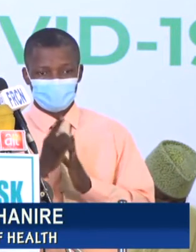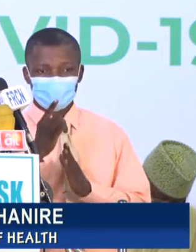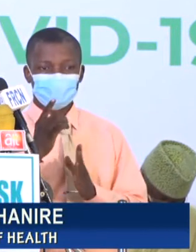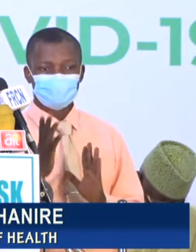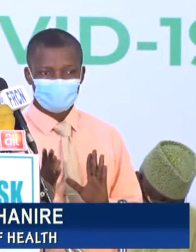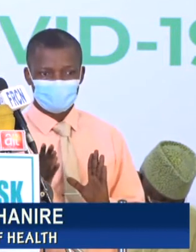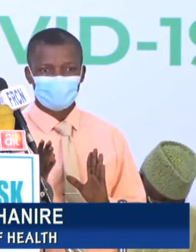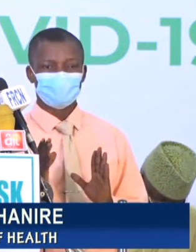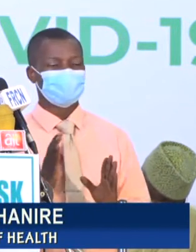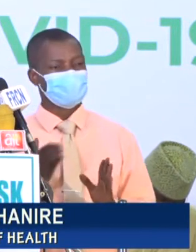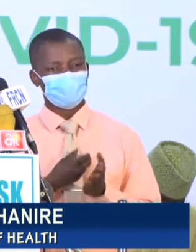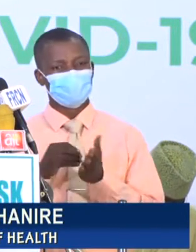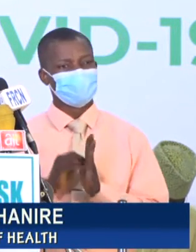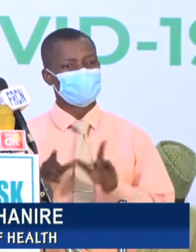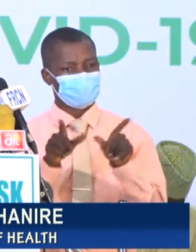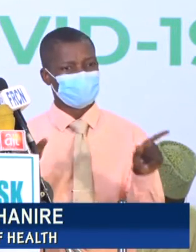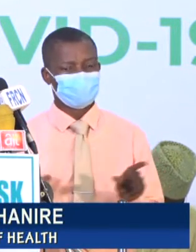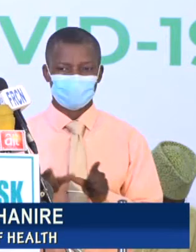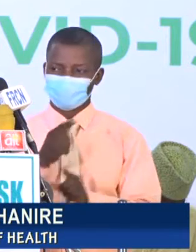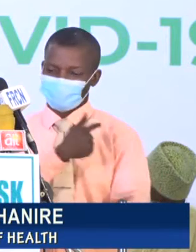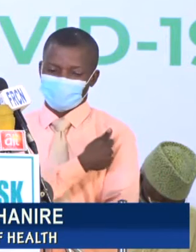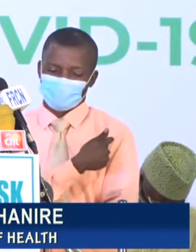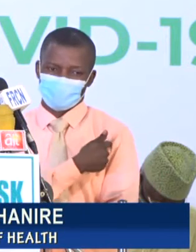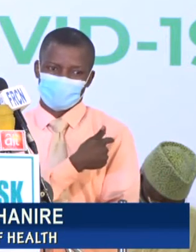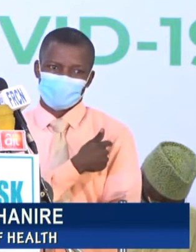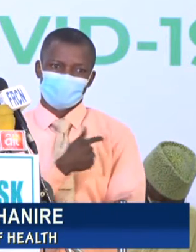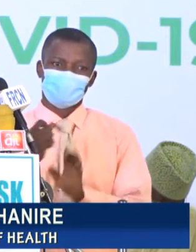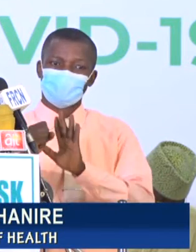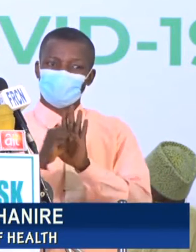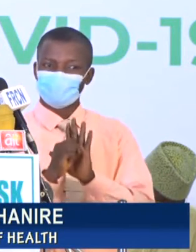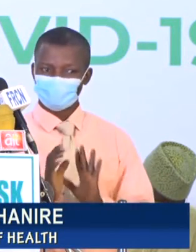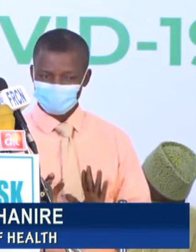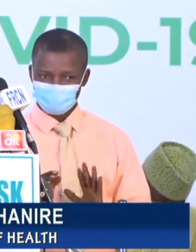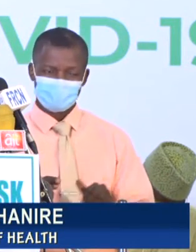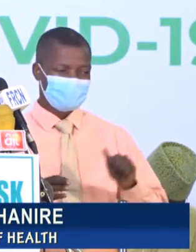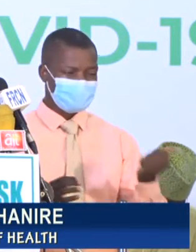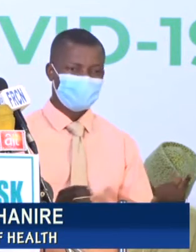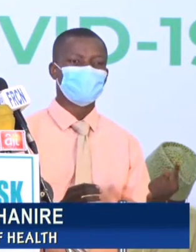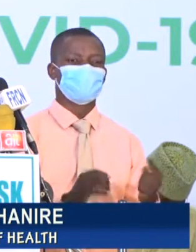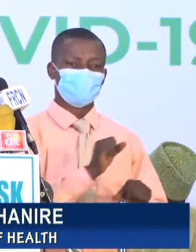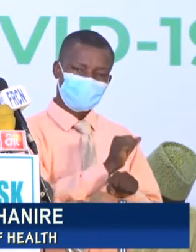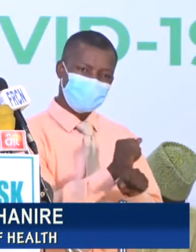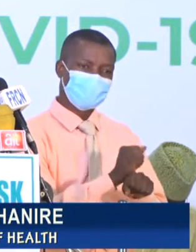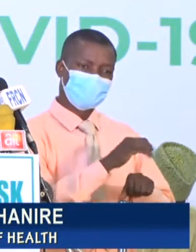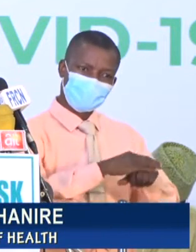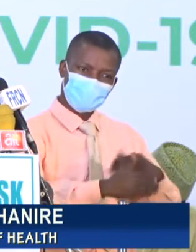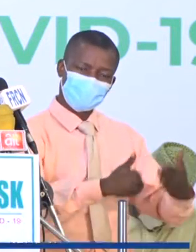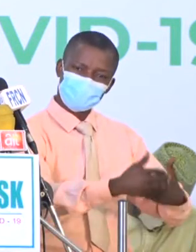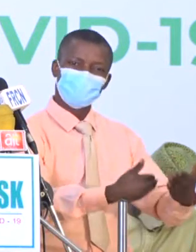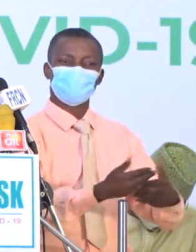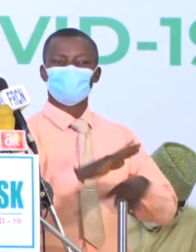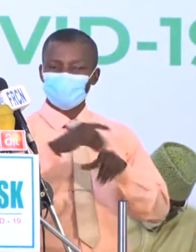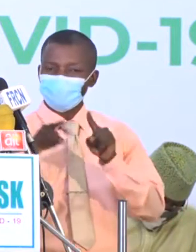an indigenous vaccine candidate. Another one is under development, but they will